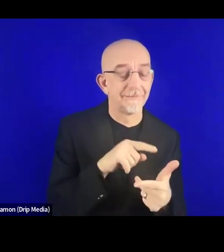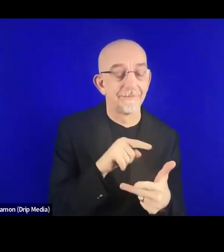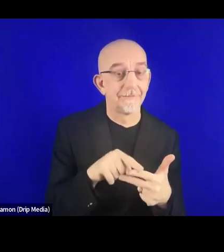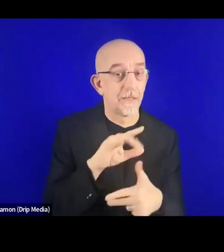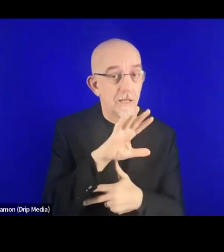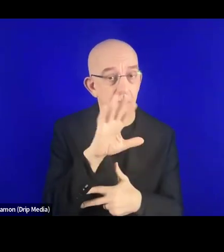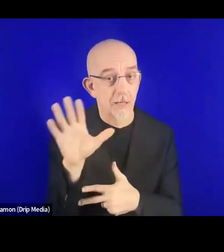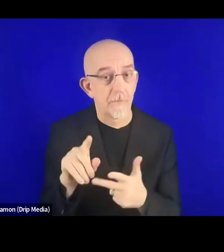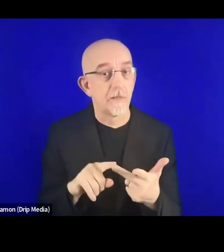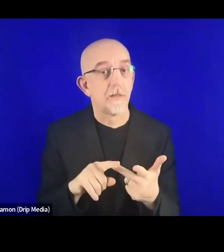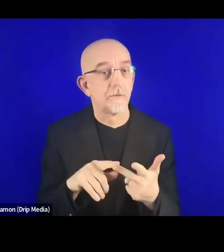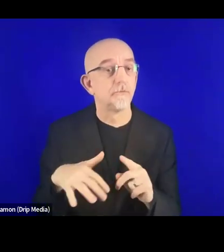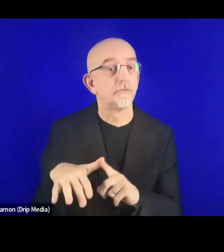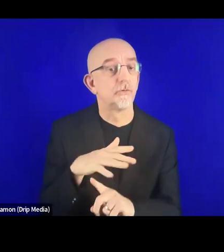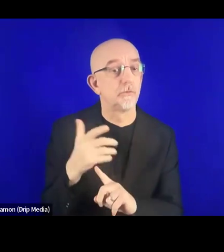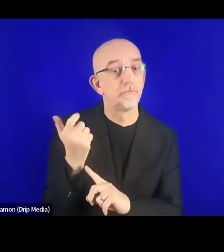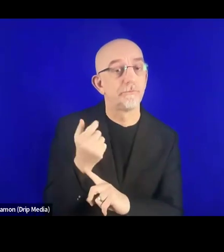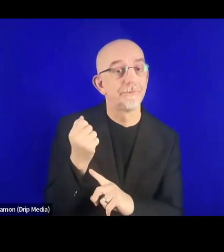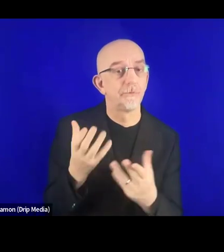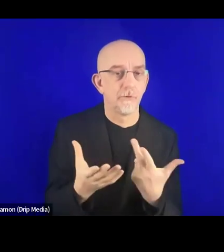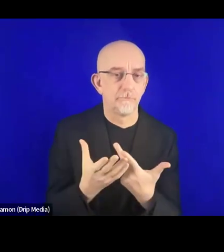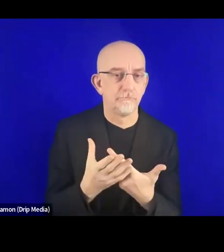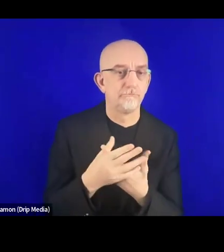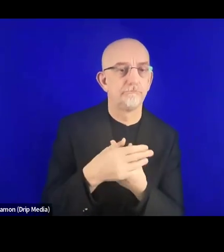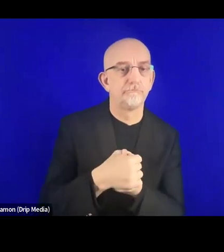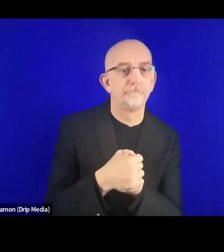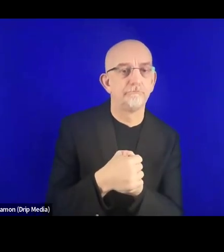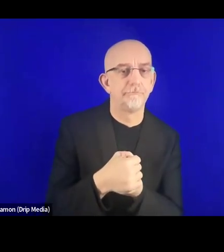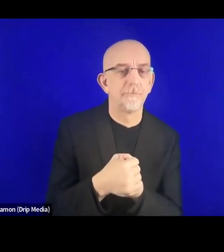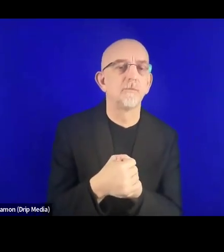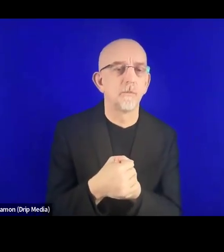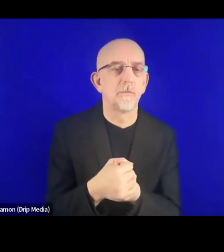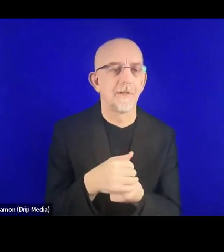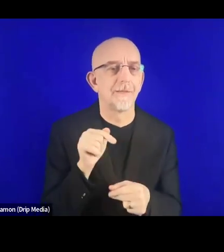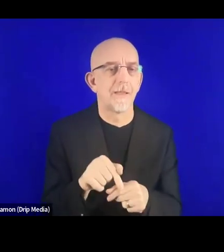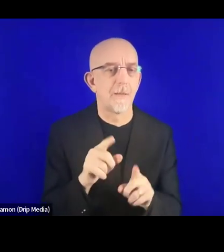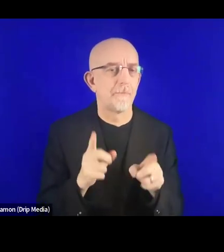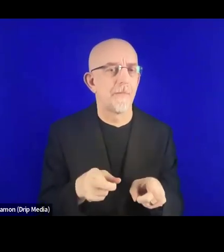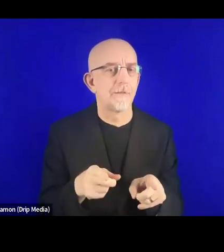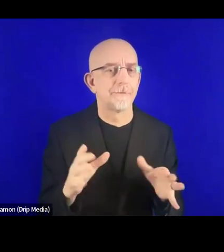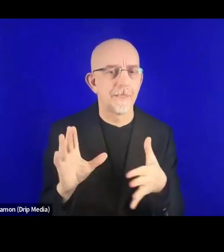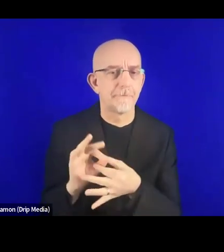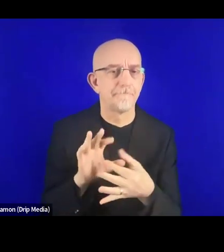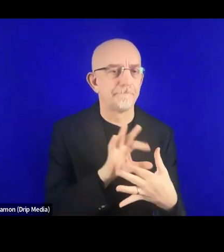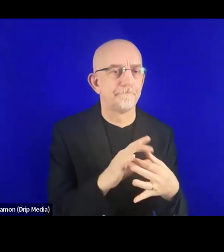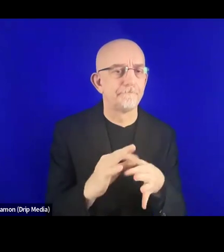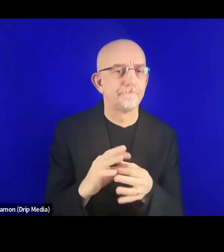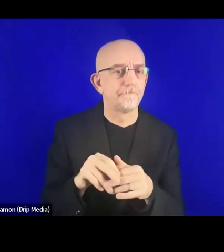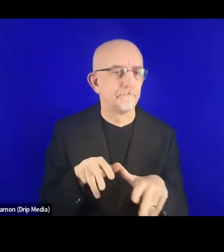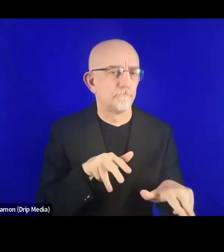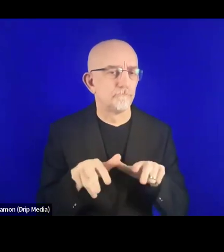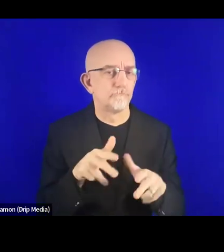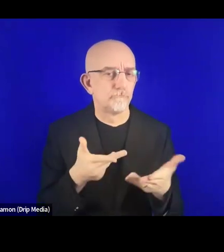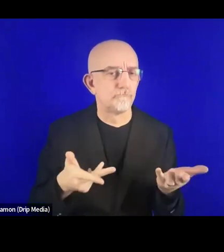of us about how that process works. Again, I would draw attention, for example, to the NDC in Cambodia that was flagged up in one of the earlier presentations as being a